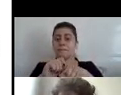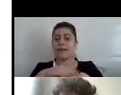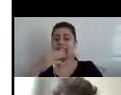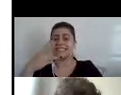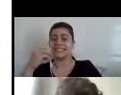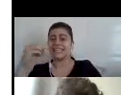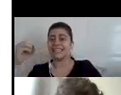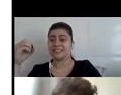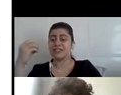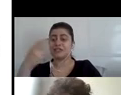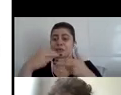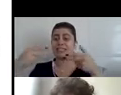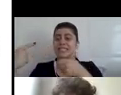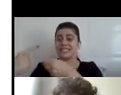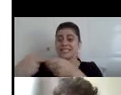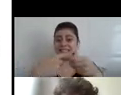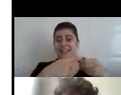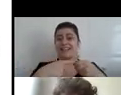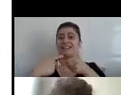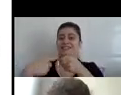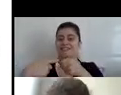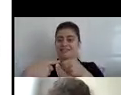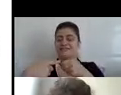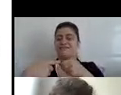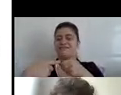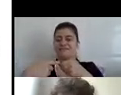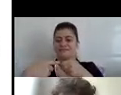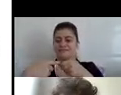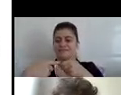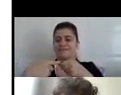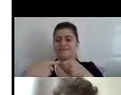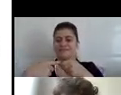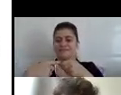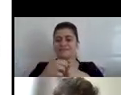the COVID food responses that are available on our YouTube.